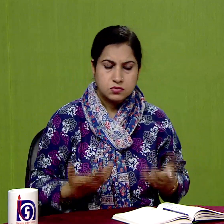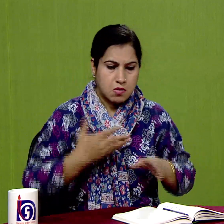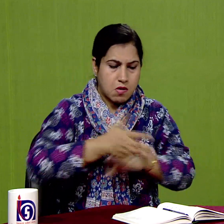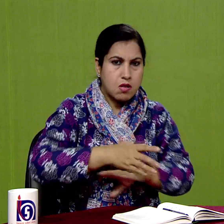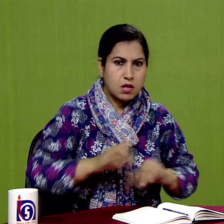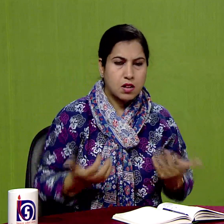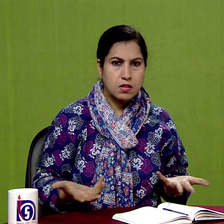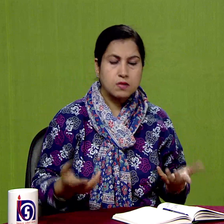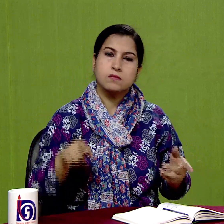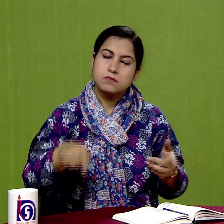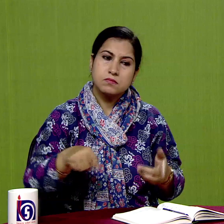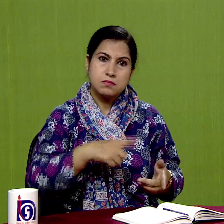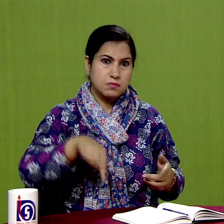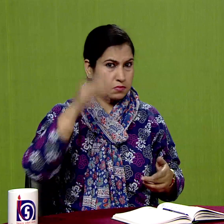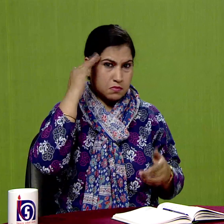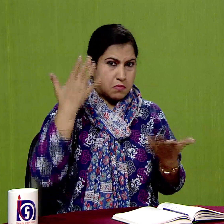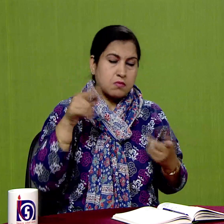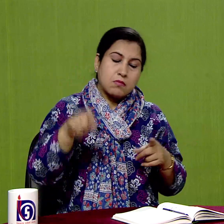that they did not know about.